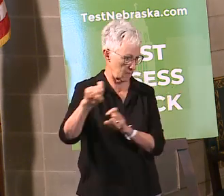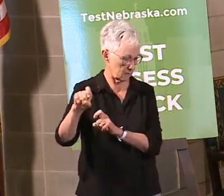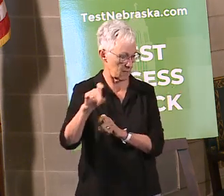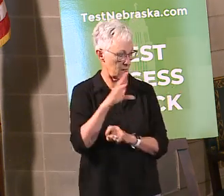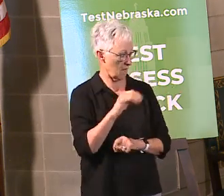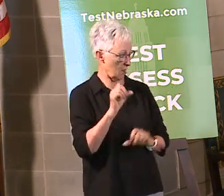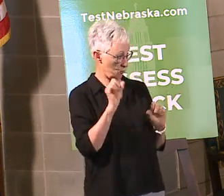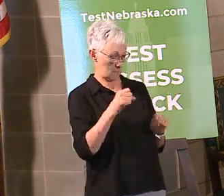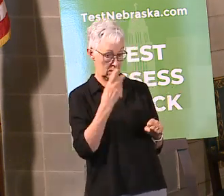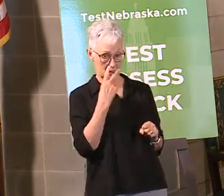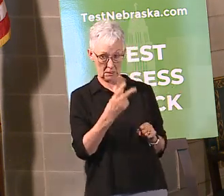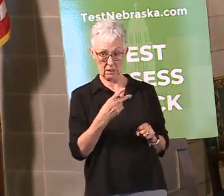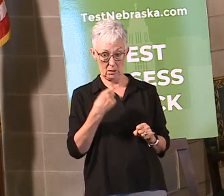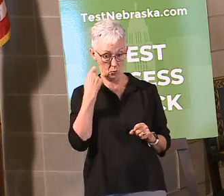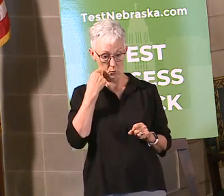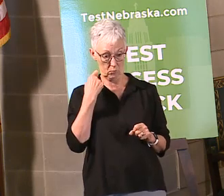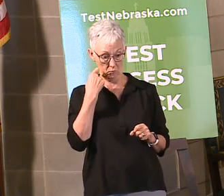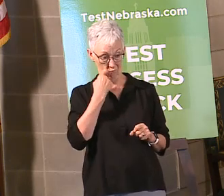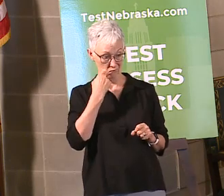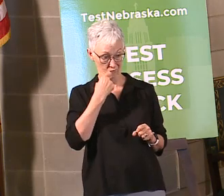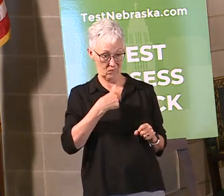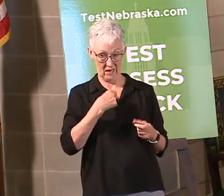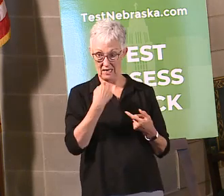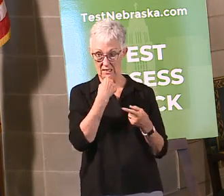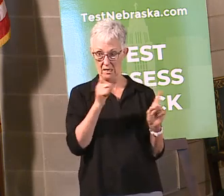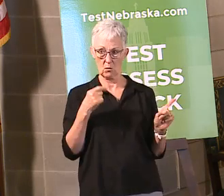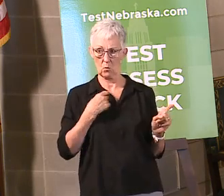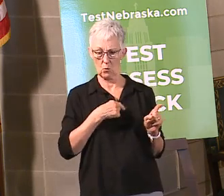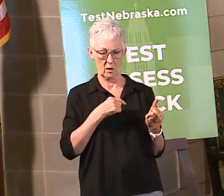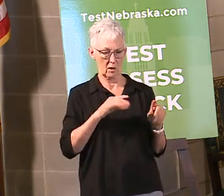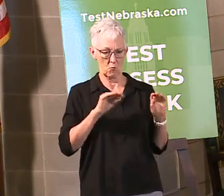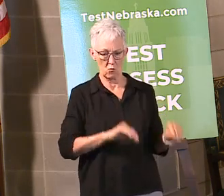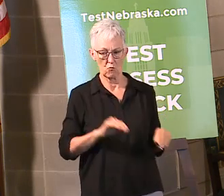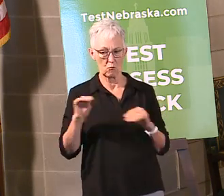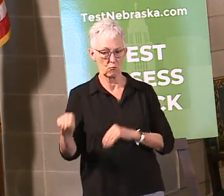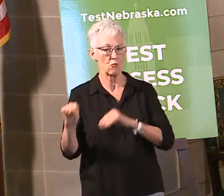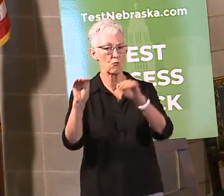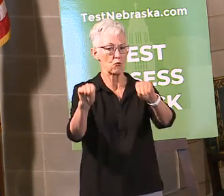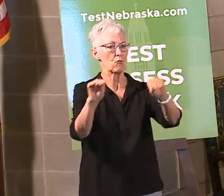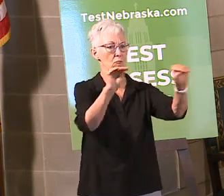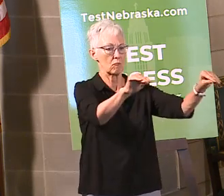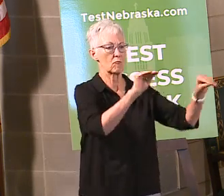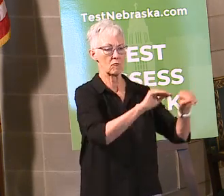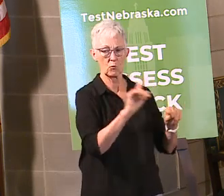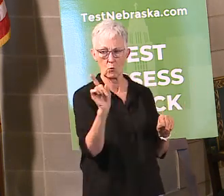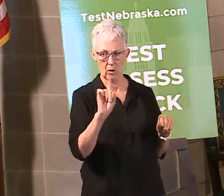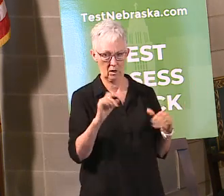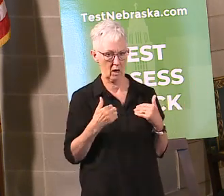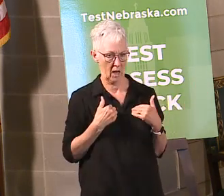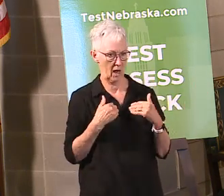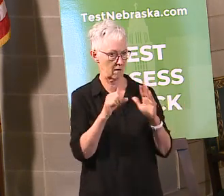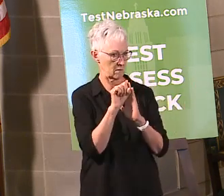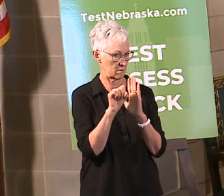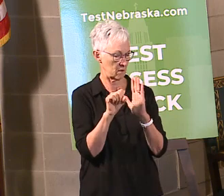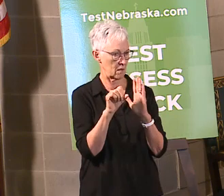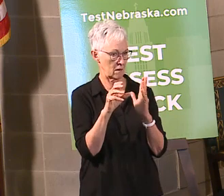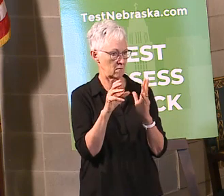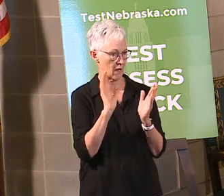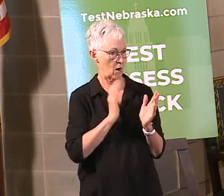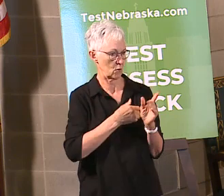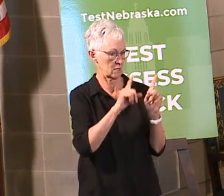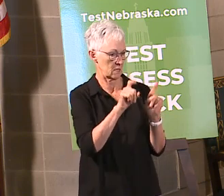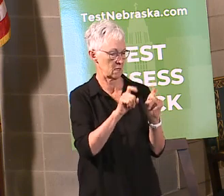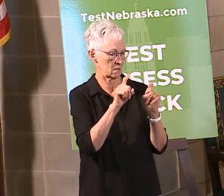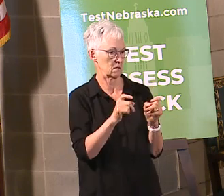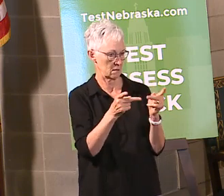state to be able to go to different areas. So it's not just, Lincoln and Omaha. We're going to be in Dakota City and Thedford and, other